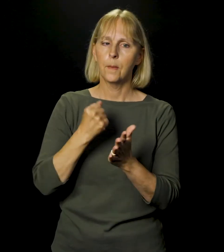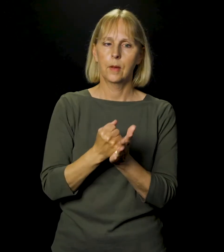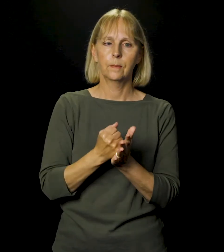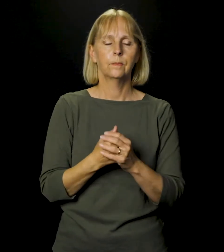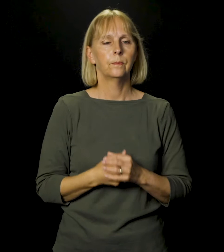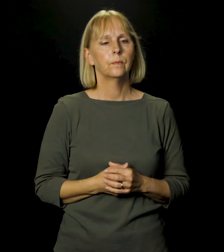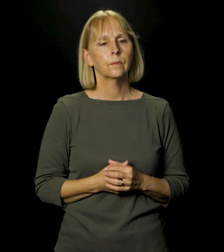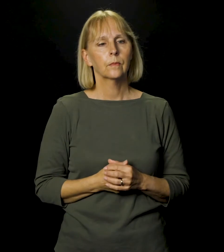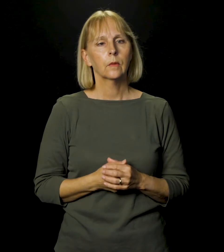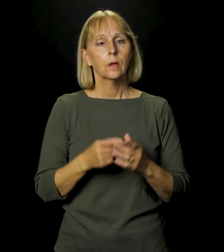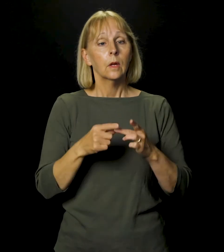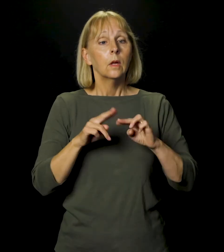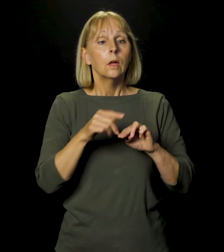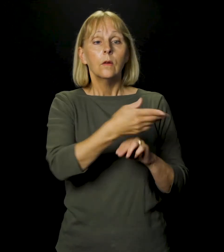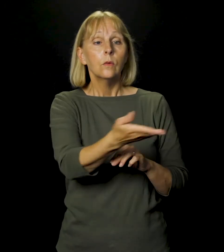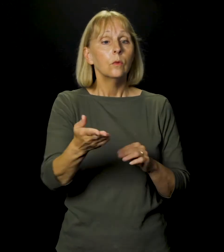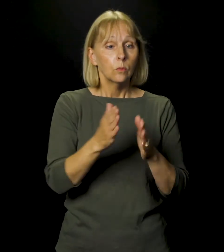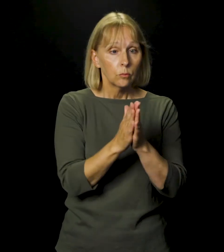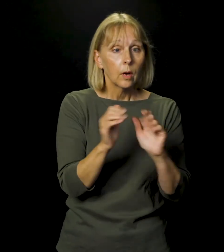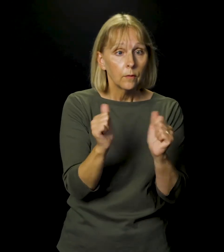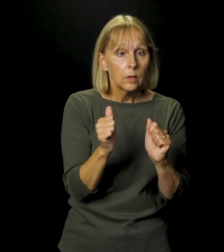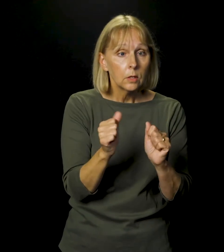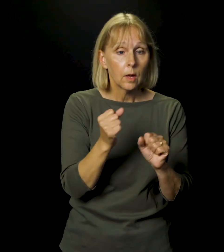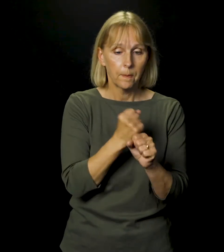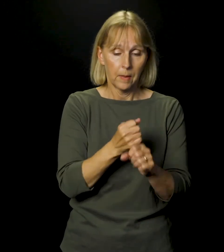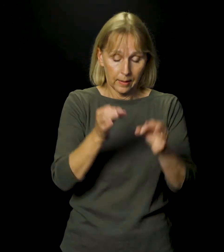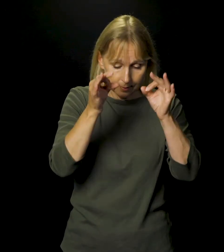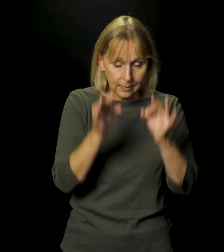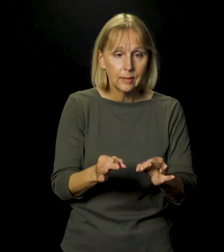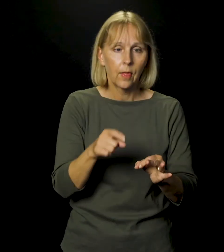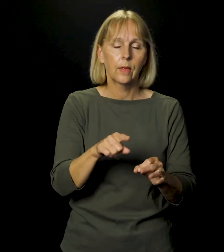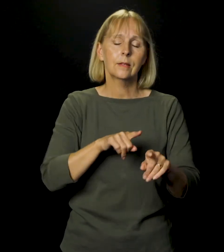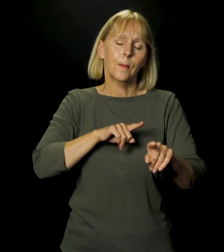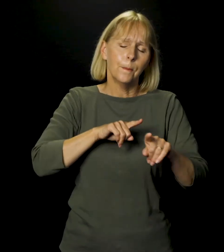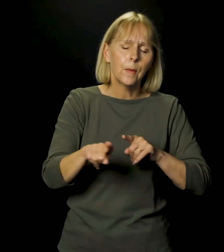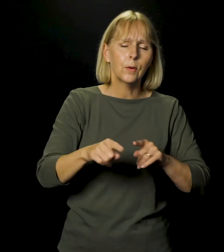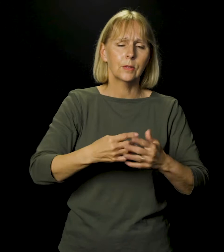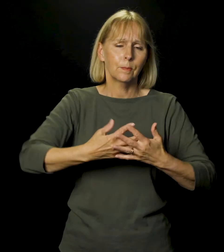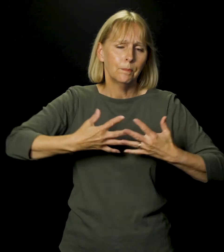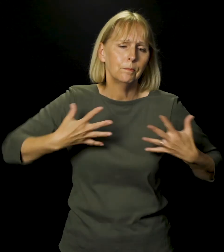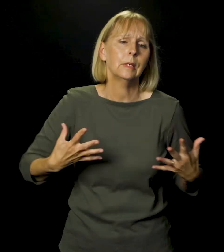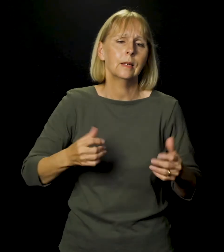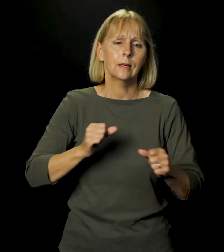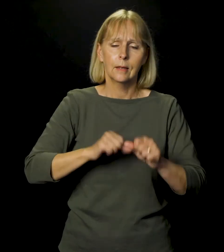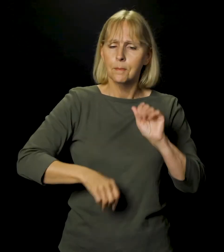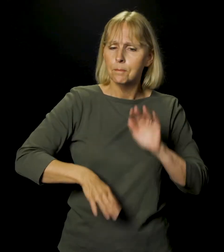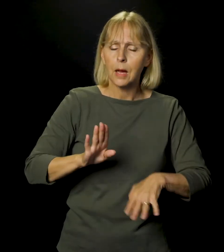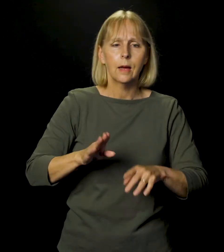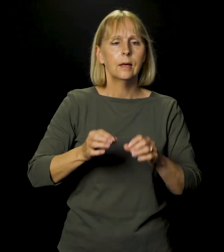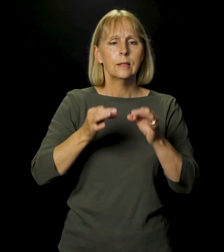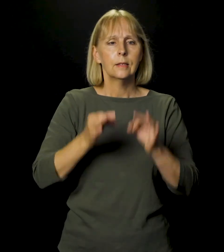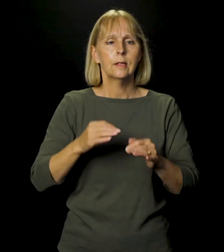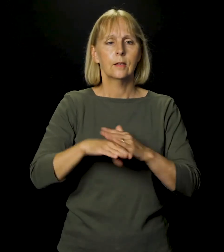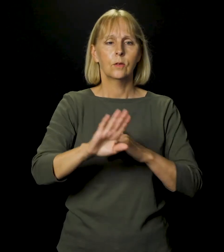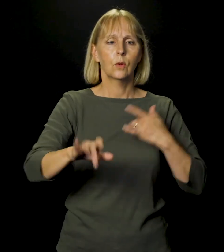that decision, that is the most incredible, amazing decision you can ever make. And we would love to support you in that decision. Pastor Sally's